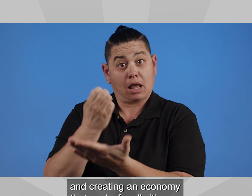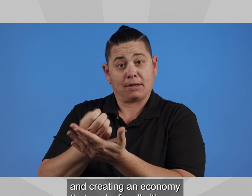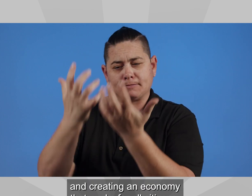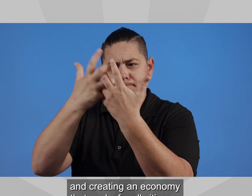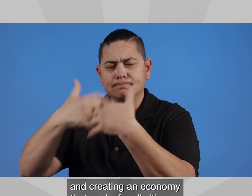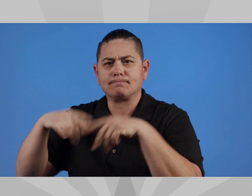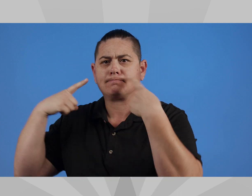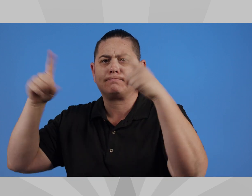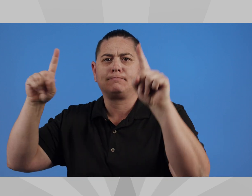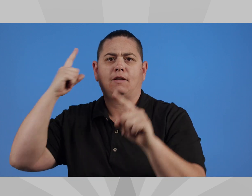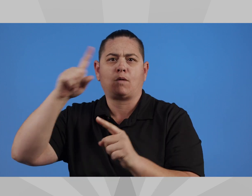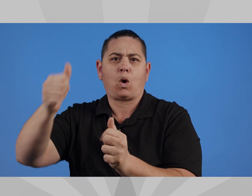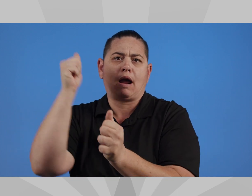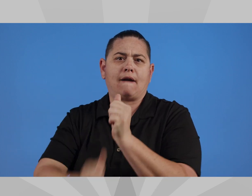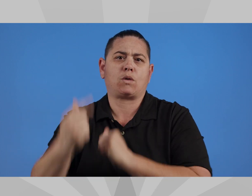all citizens.